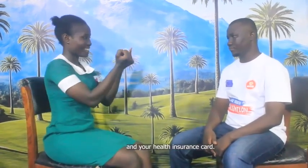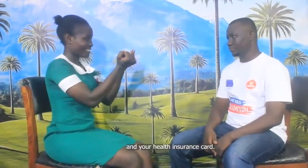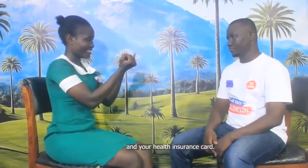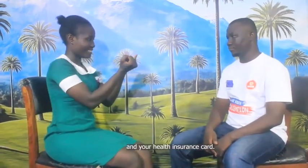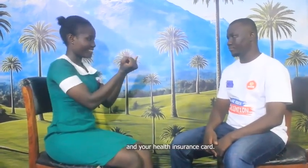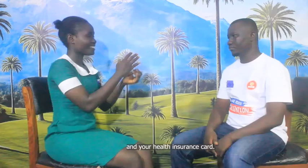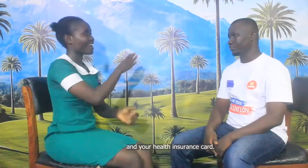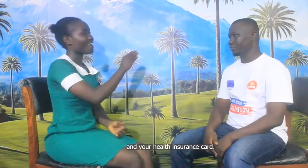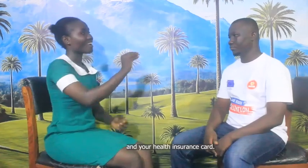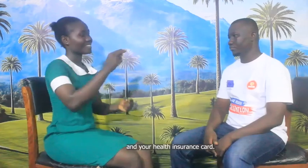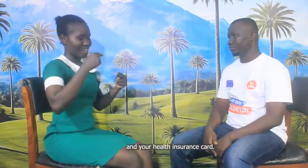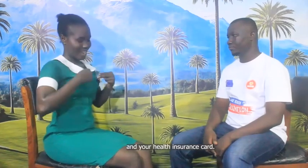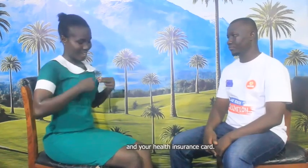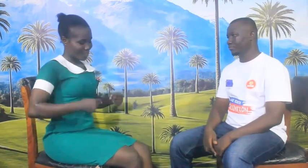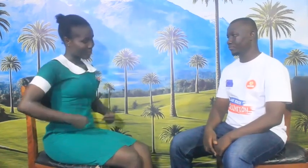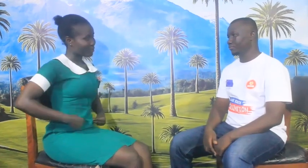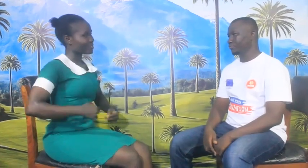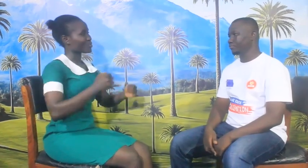and your health insurance card.